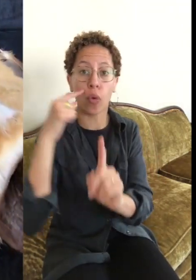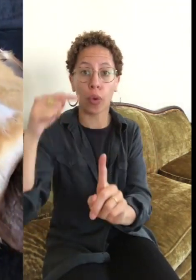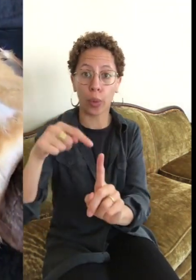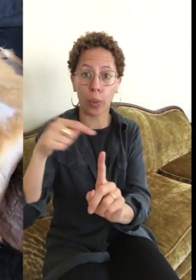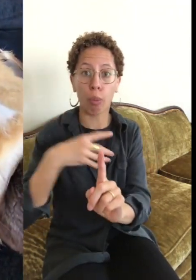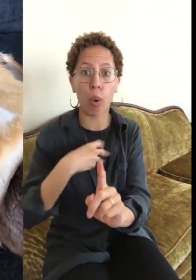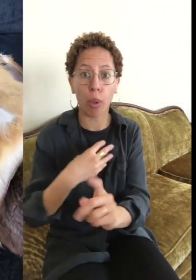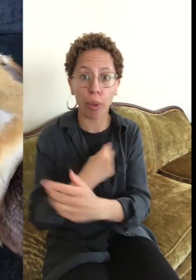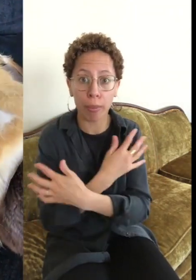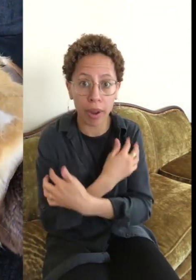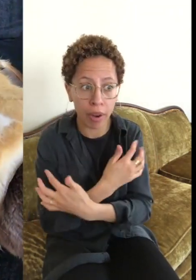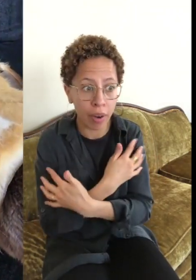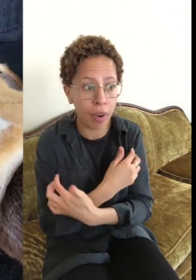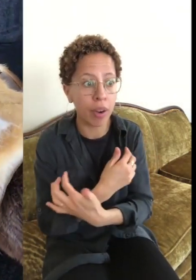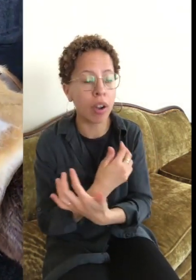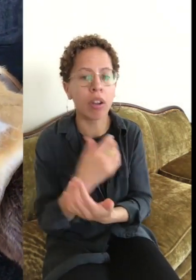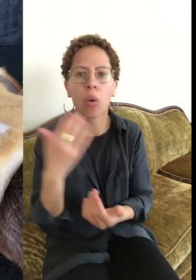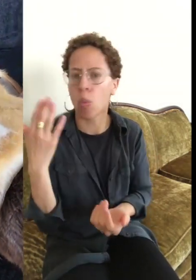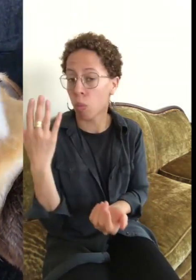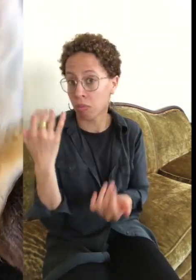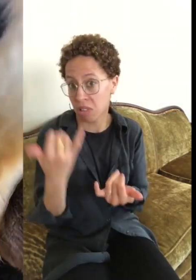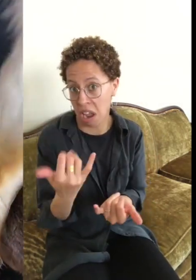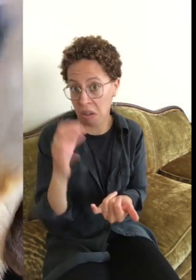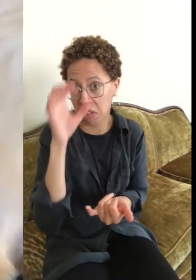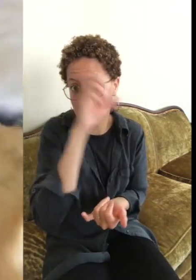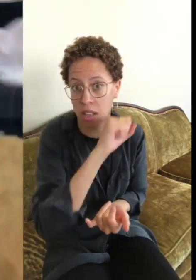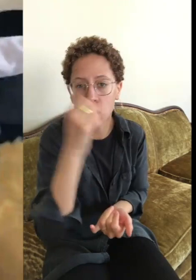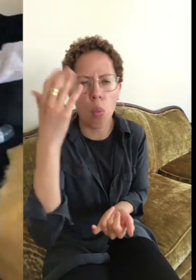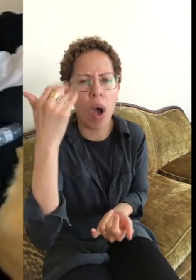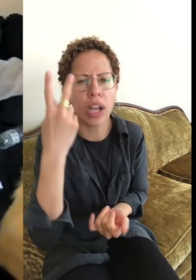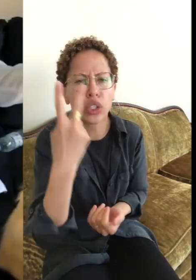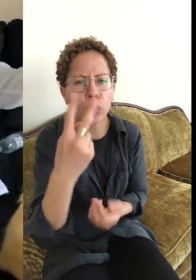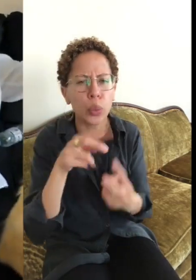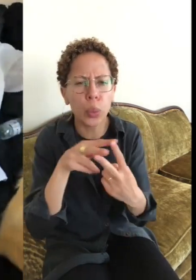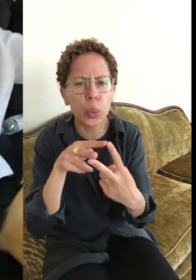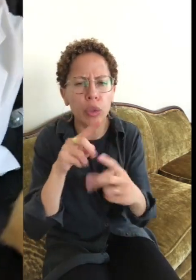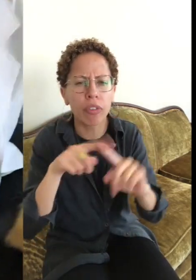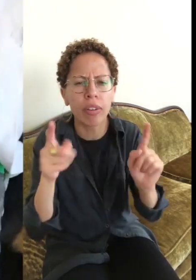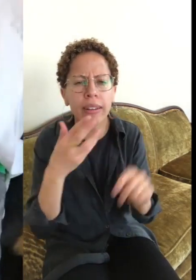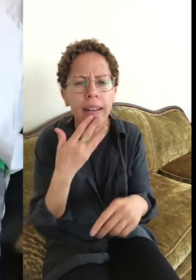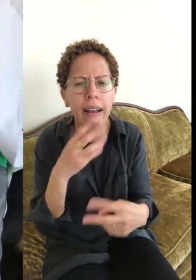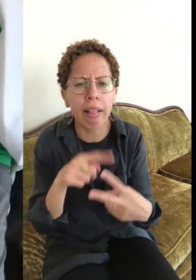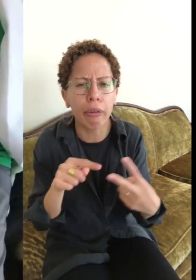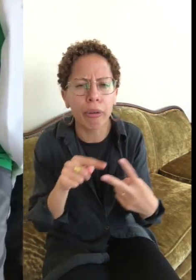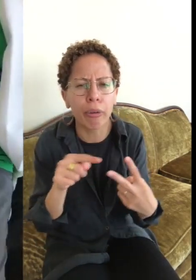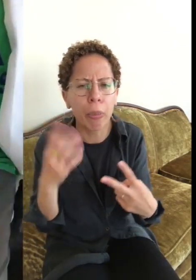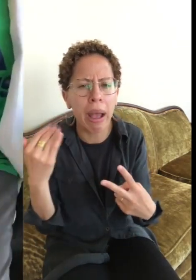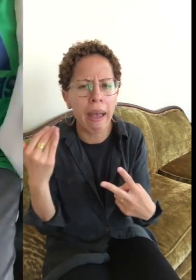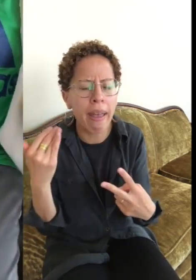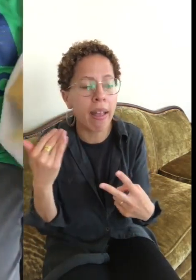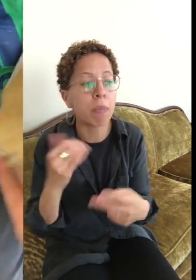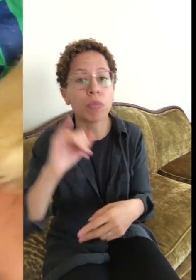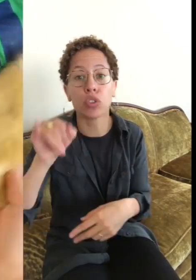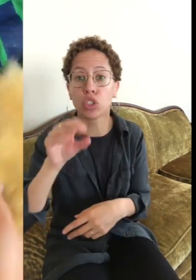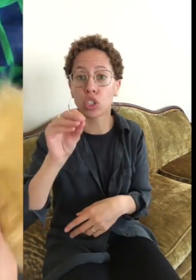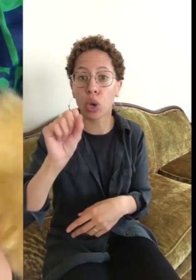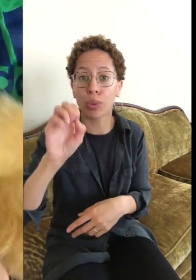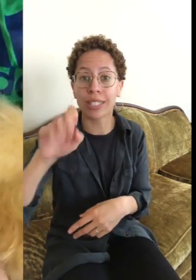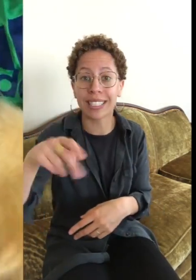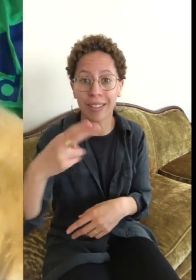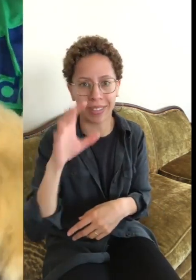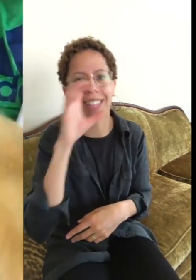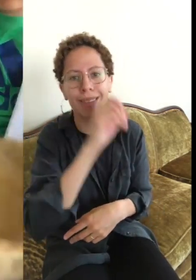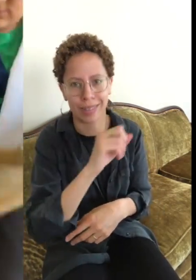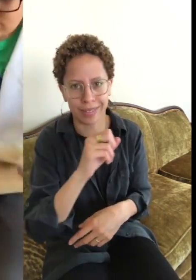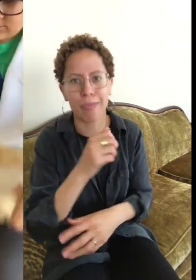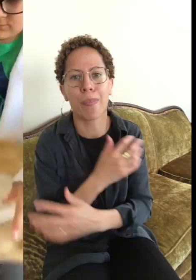of fur, or these two pieces of fur, are different colors. Right. Yeah, and Joseph also says polar bear,